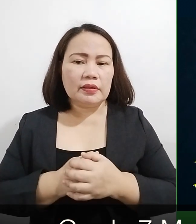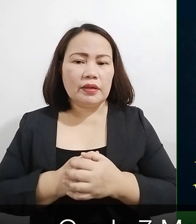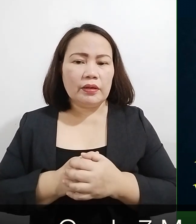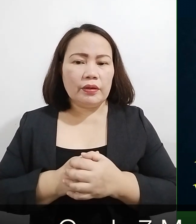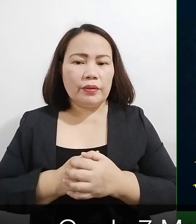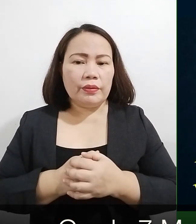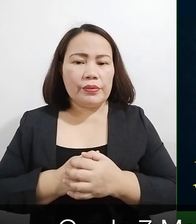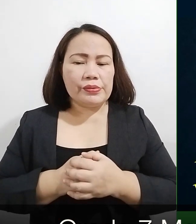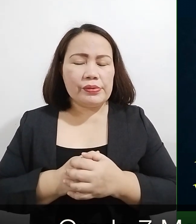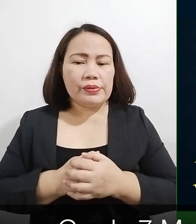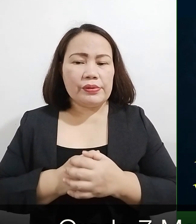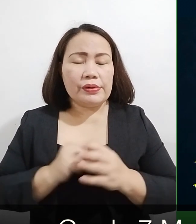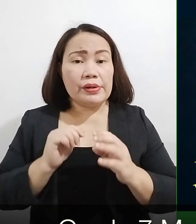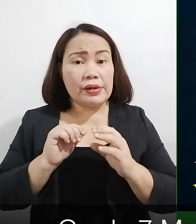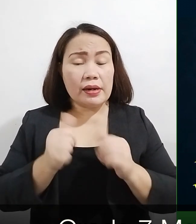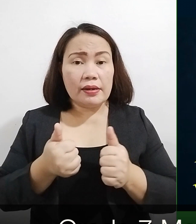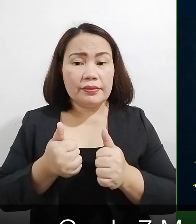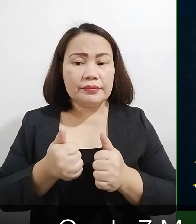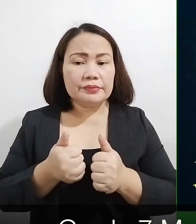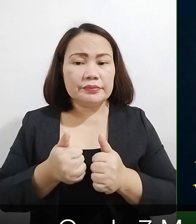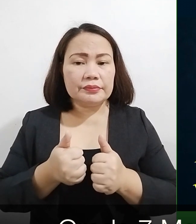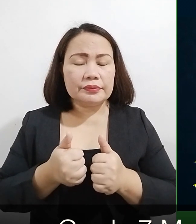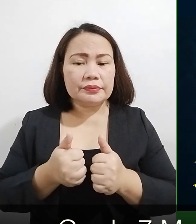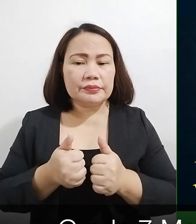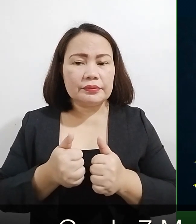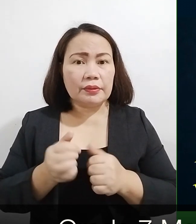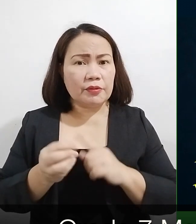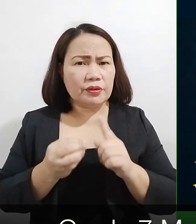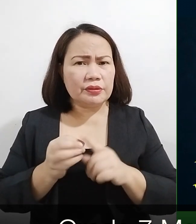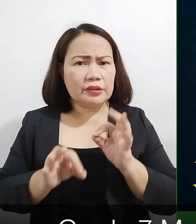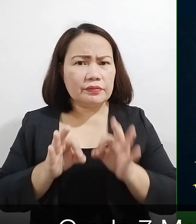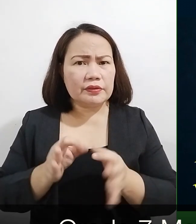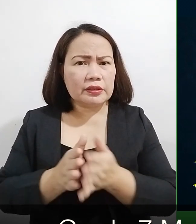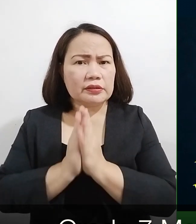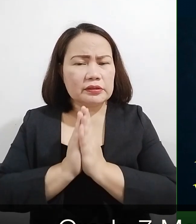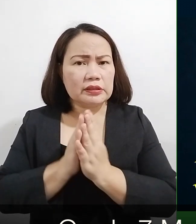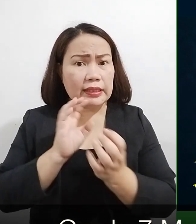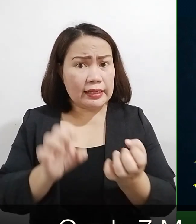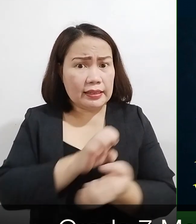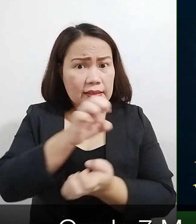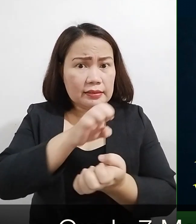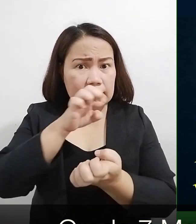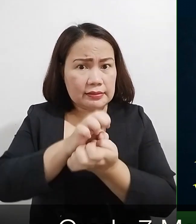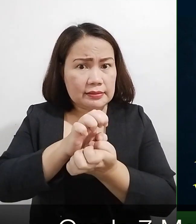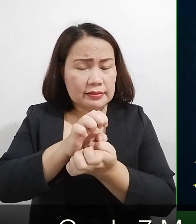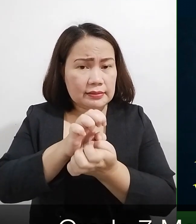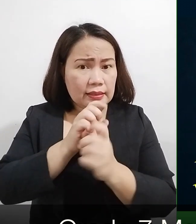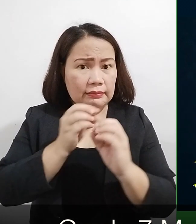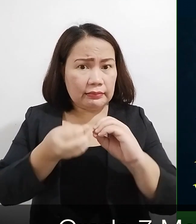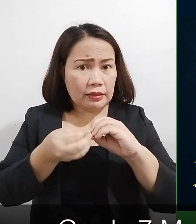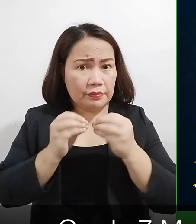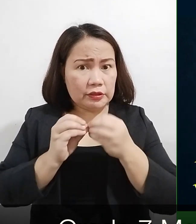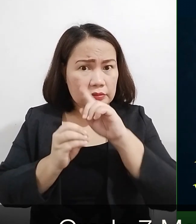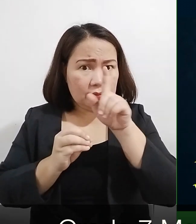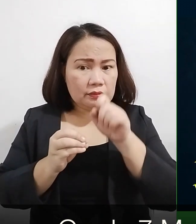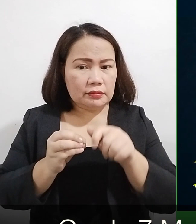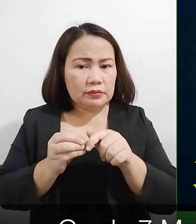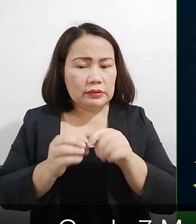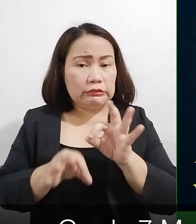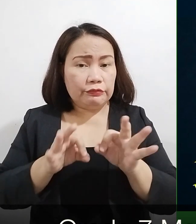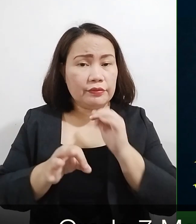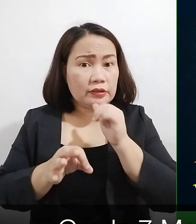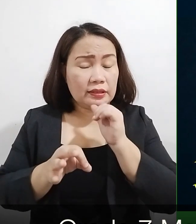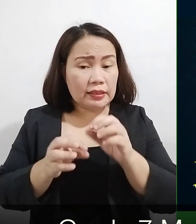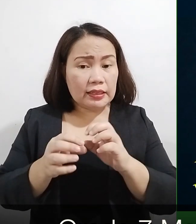Okay? What is the principal root? So, paano kung ang hinihingi ay yung exact value niya. So, since hindi